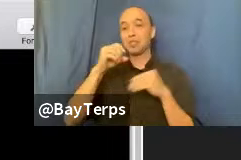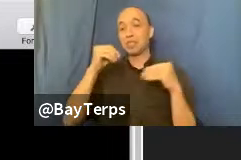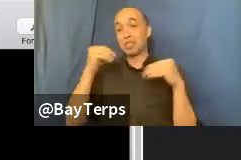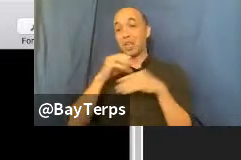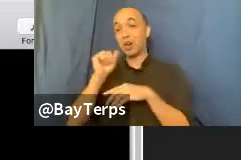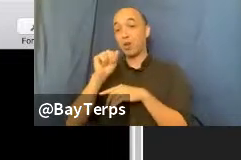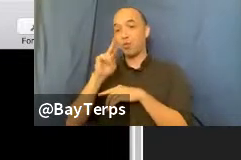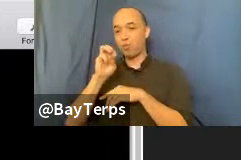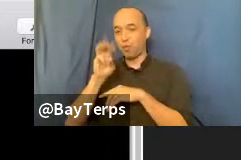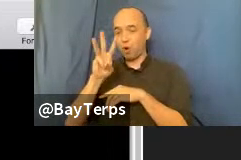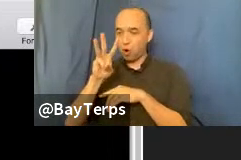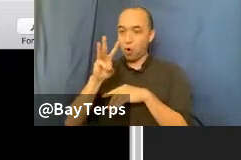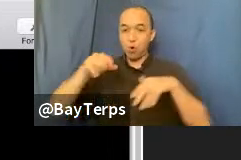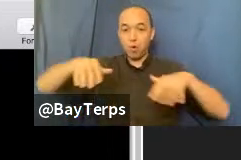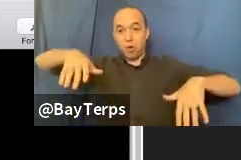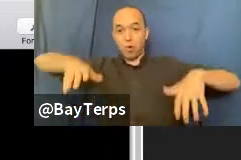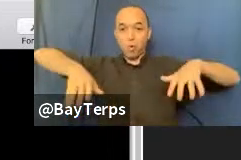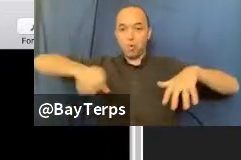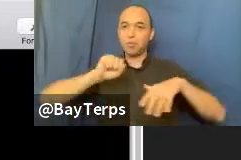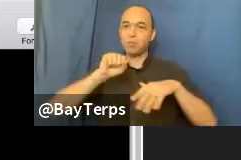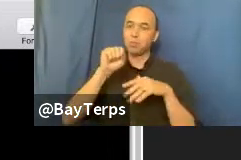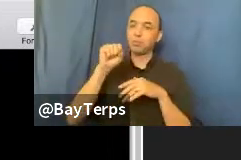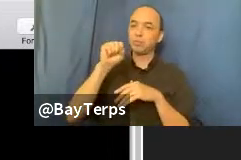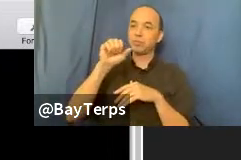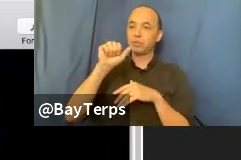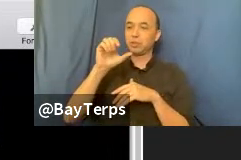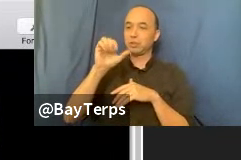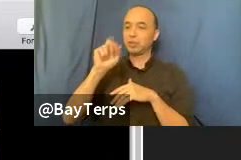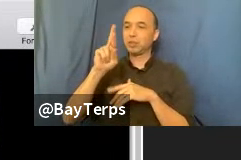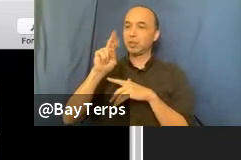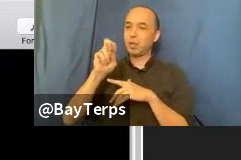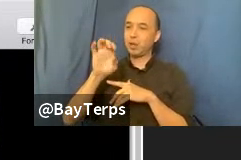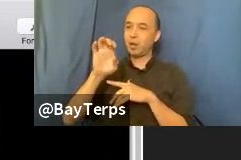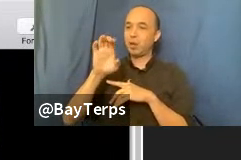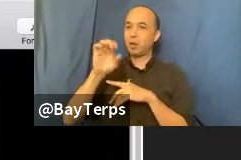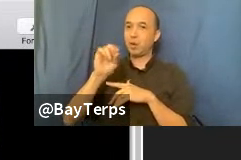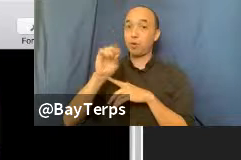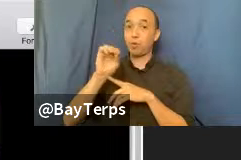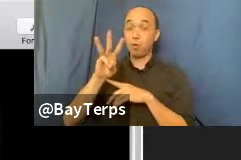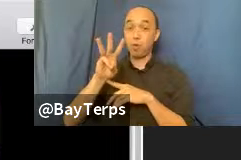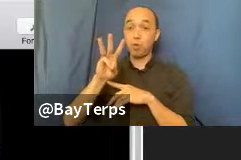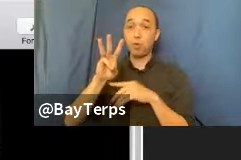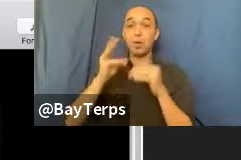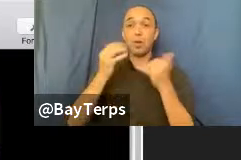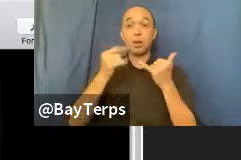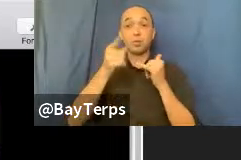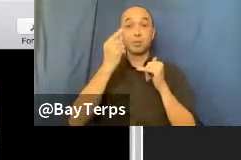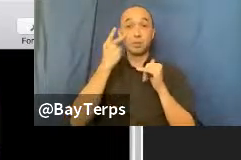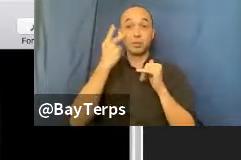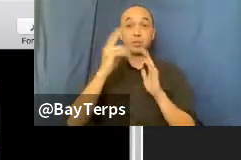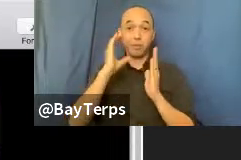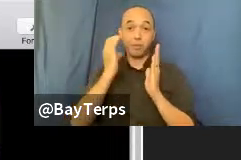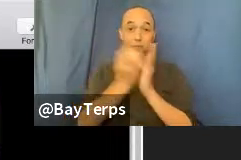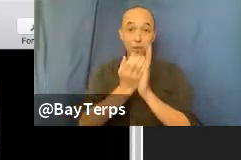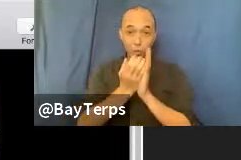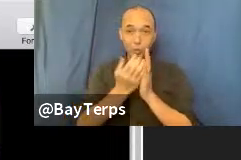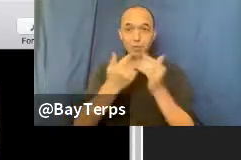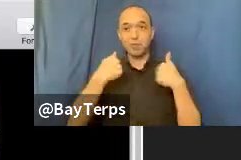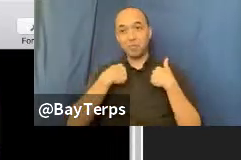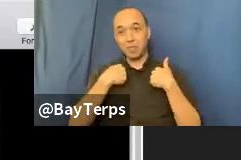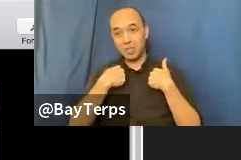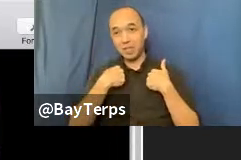time started to carve pumpkins. Here's some photos of me and some of my teammates at Maniac Pumpkin Carvers with some of our